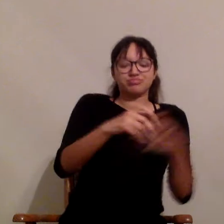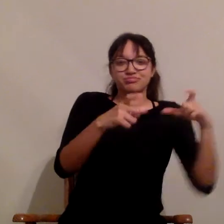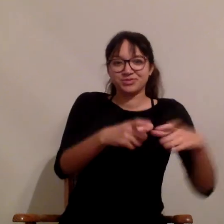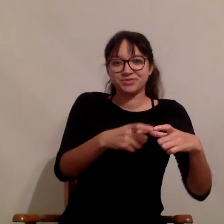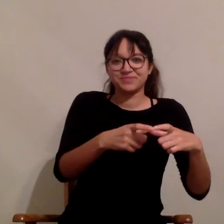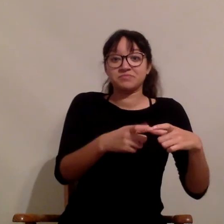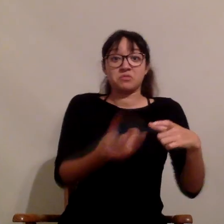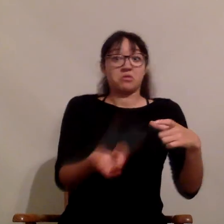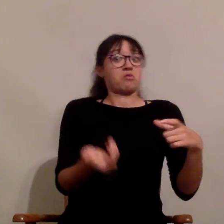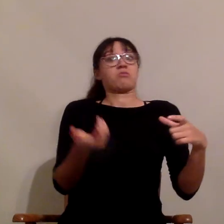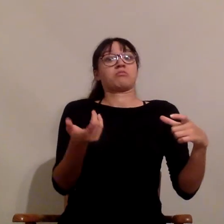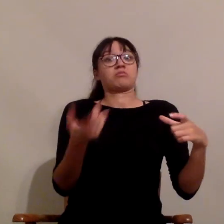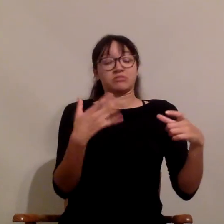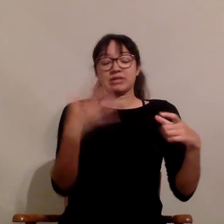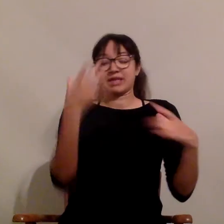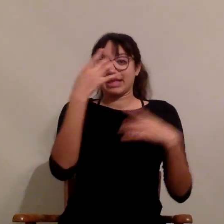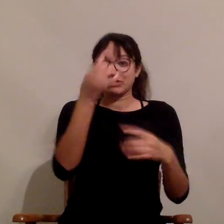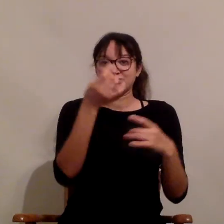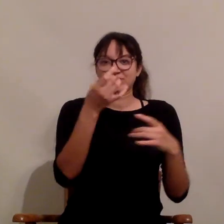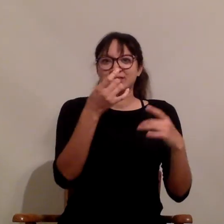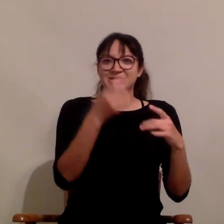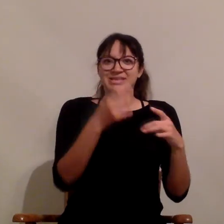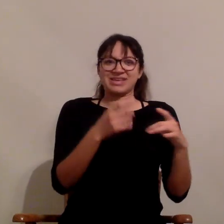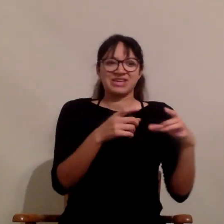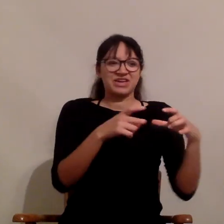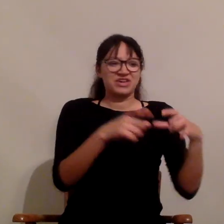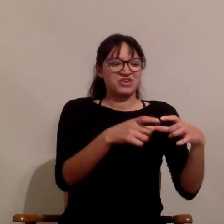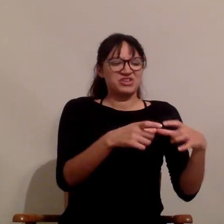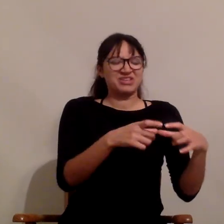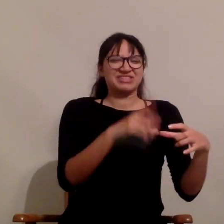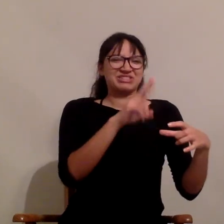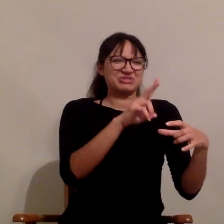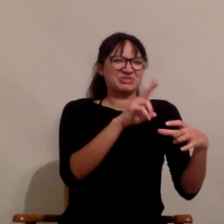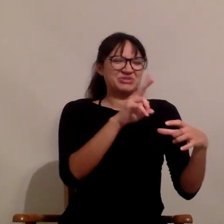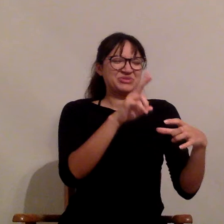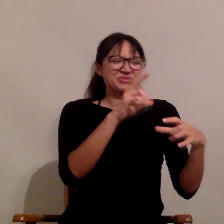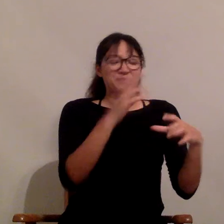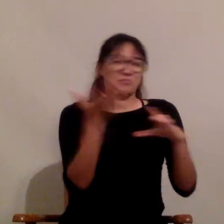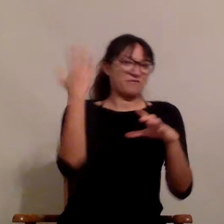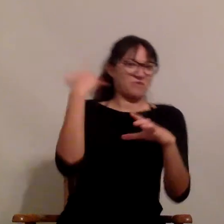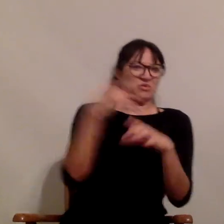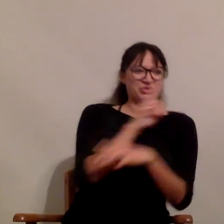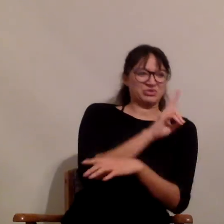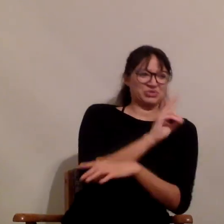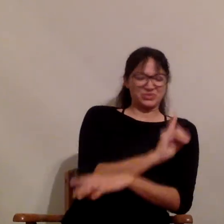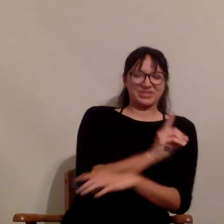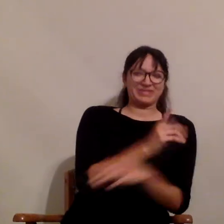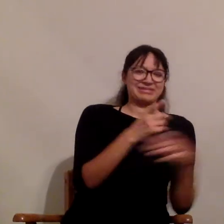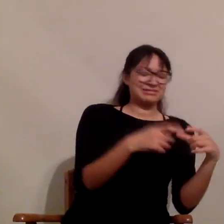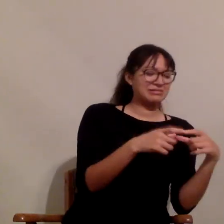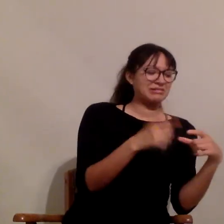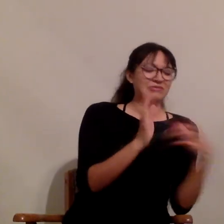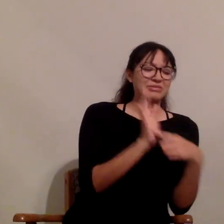flat plastic dishes that really weren't representative of what the cancer cells are exposed to in our